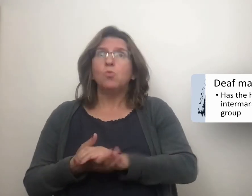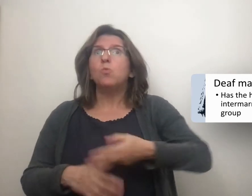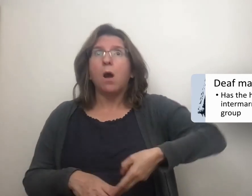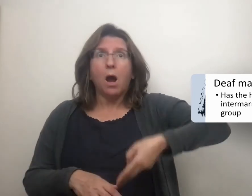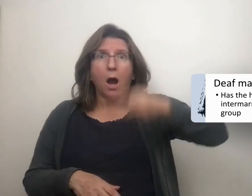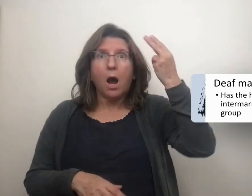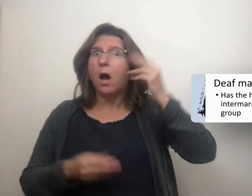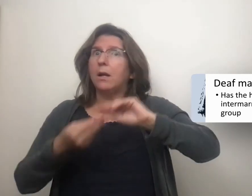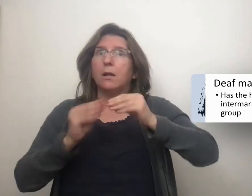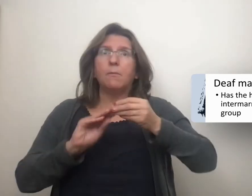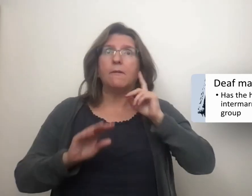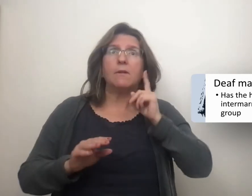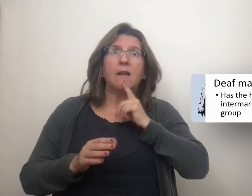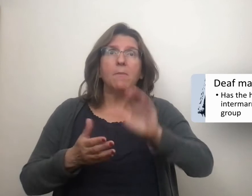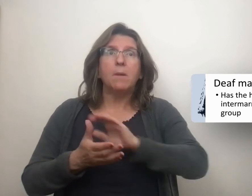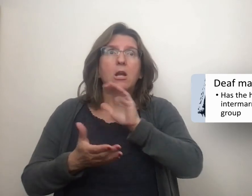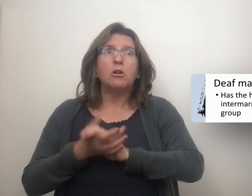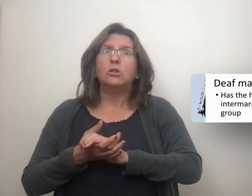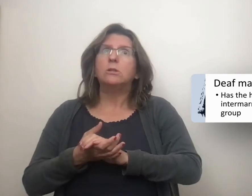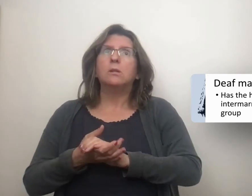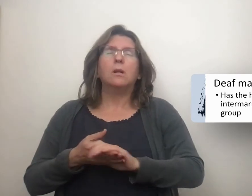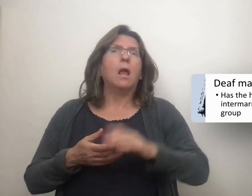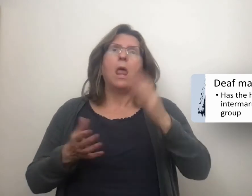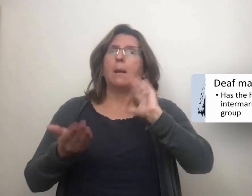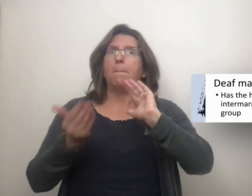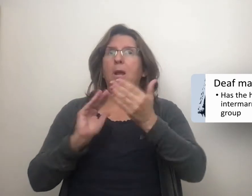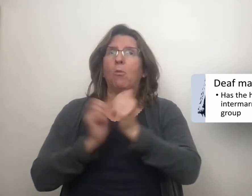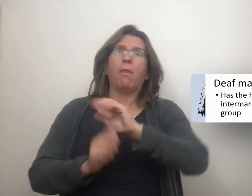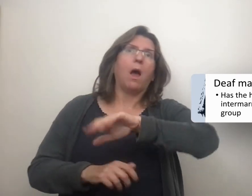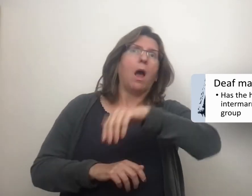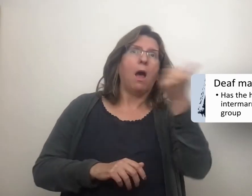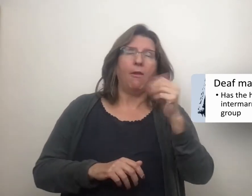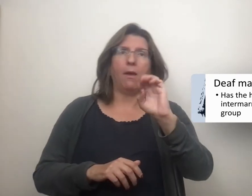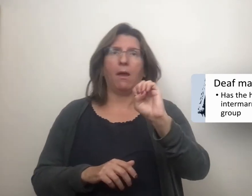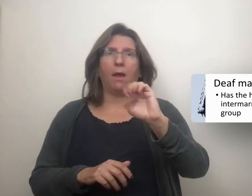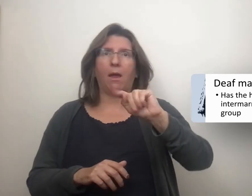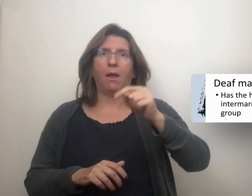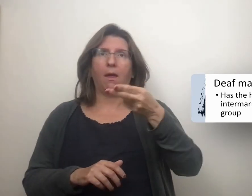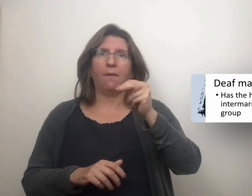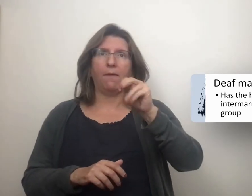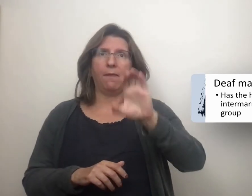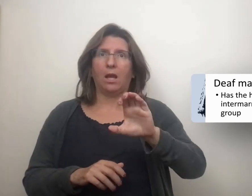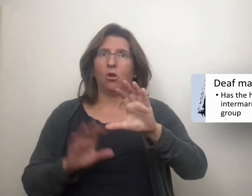Deaf people have the highest rate of ethnic intermarriages than any other group.